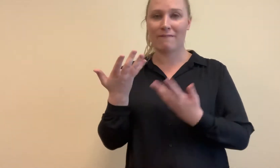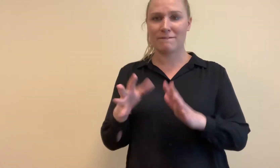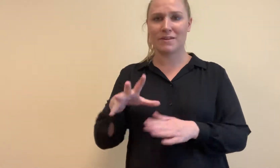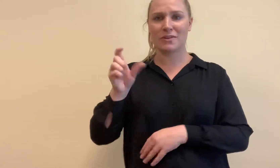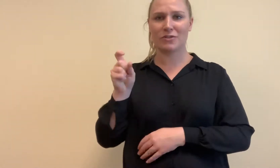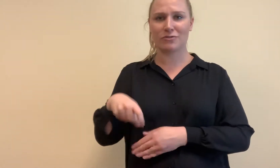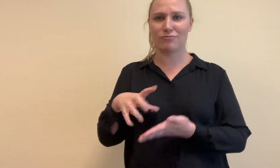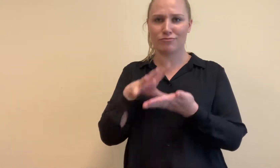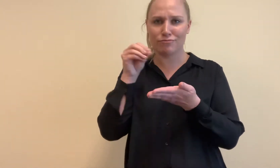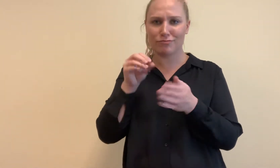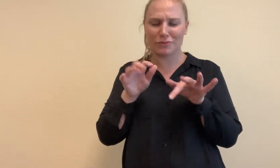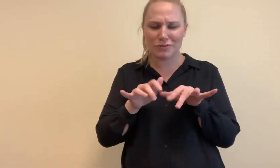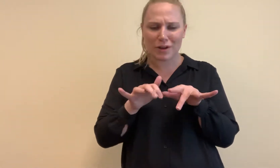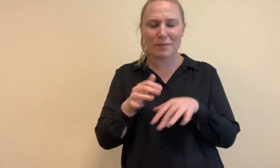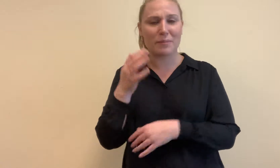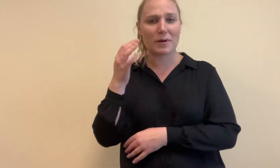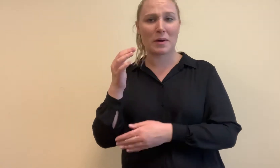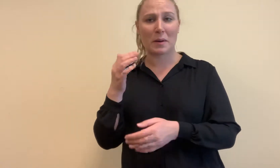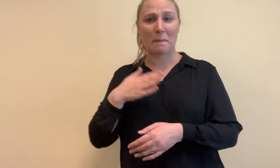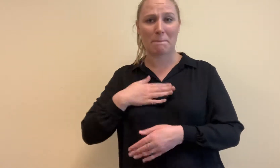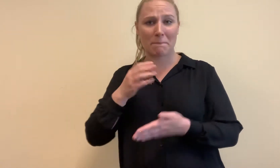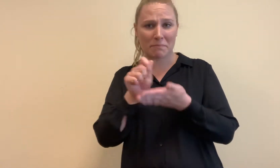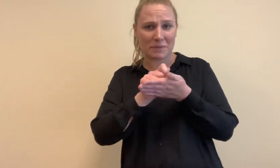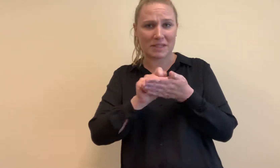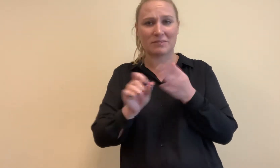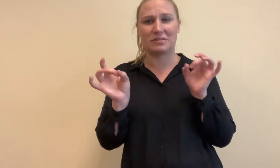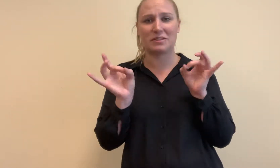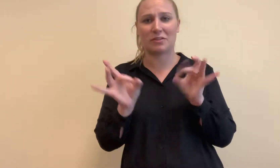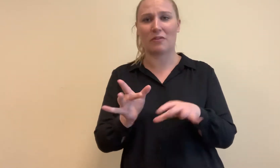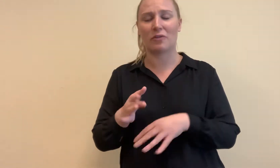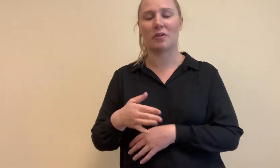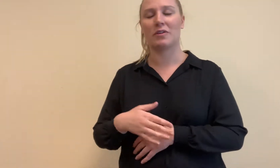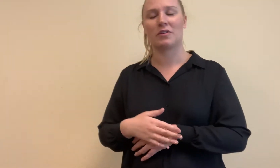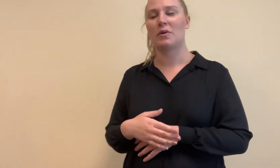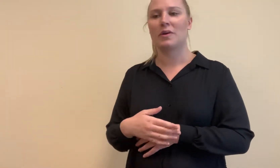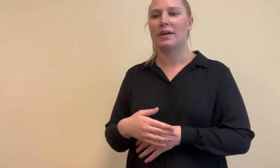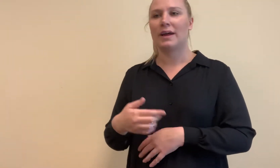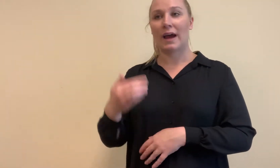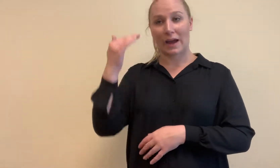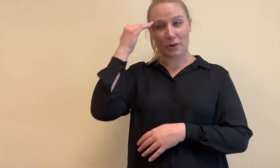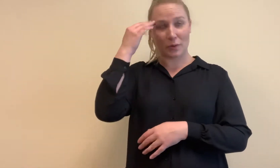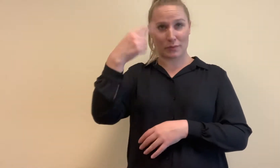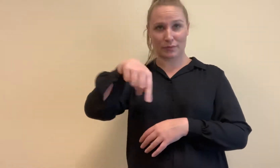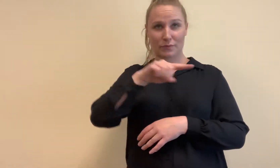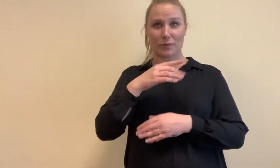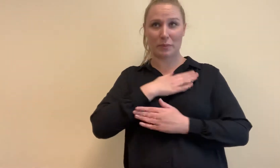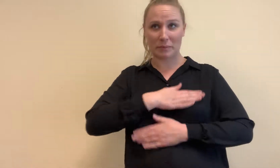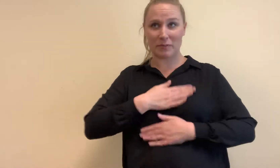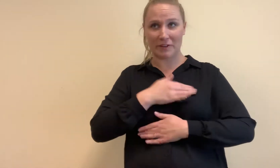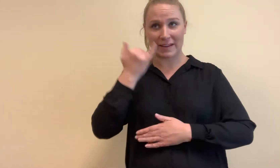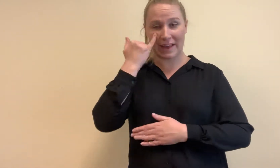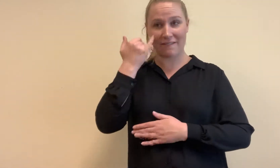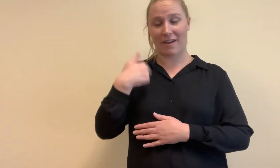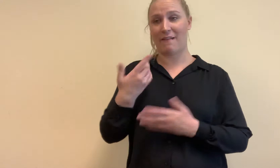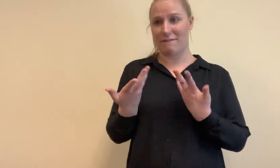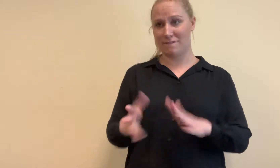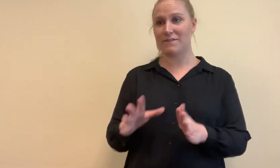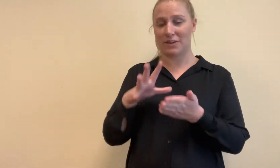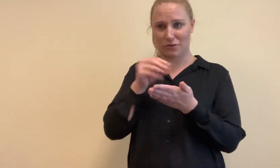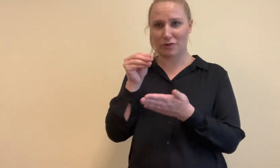write I can't print, much less cursive, but I know that they would love it if I actually had ever learned. So when